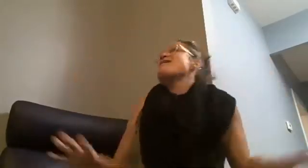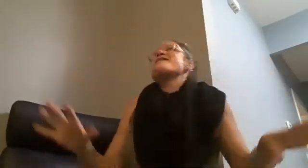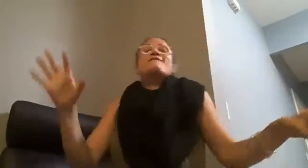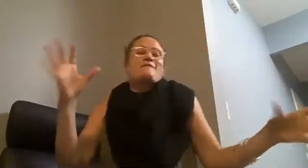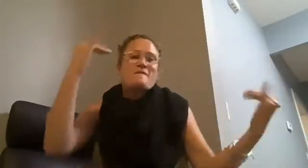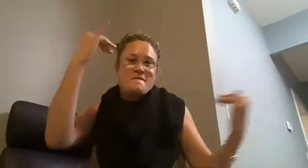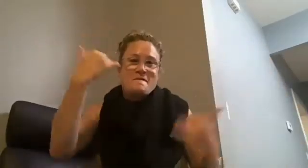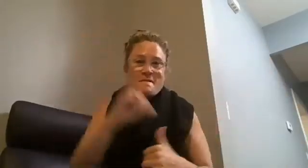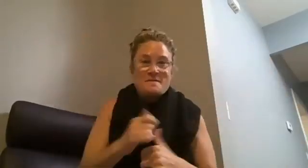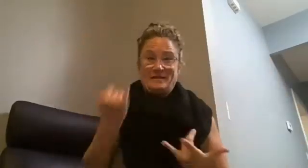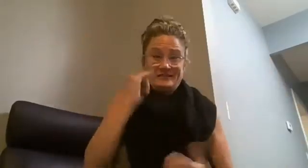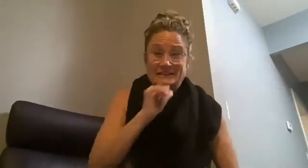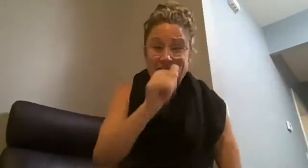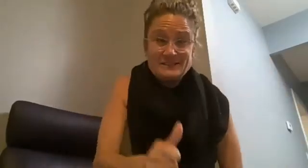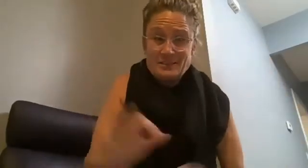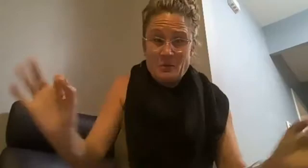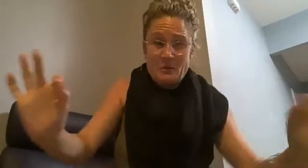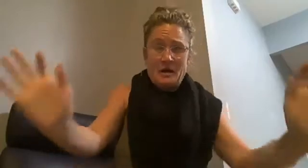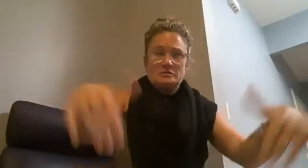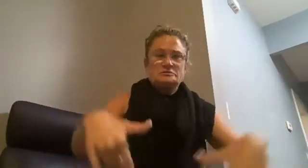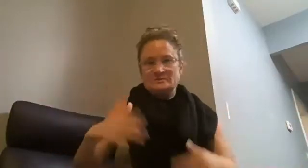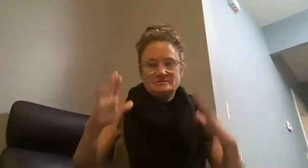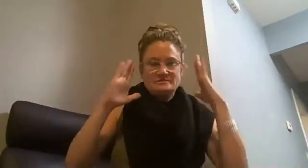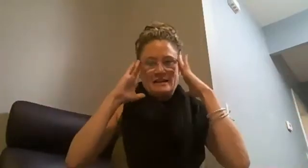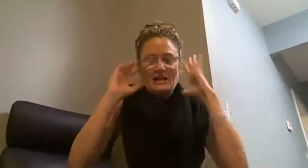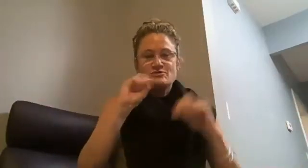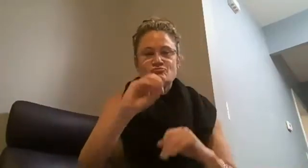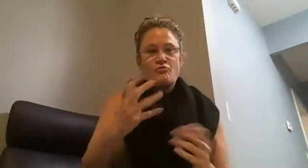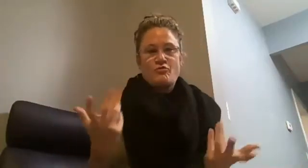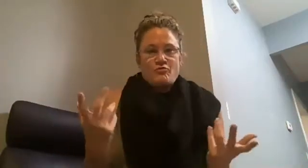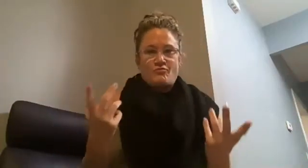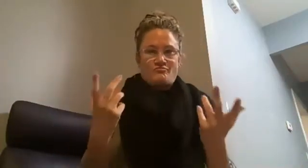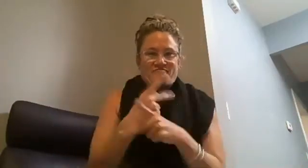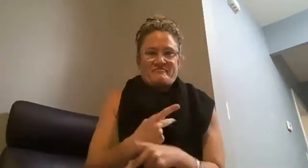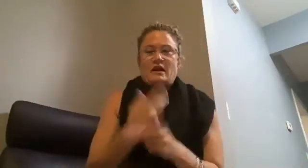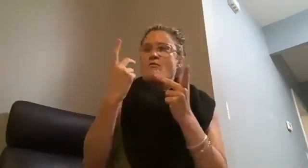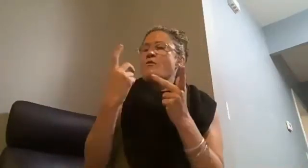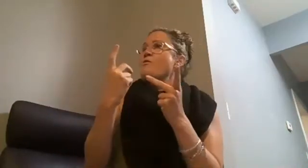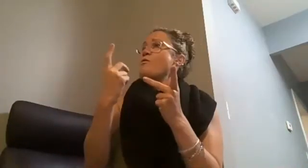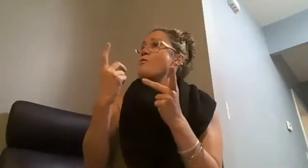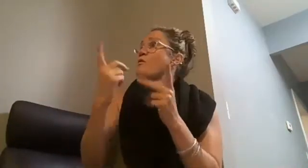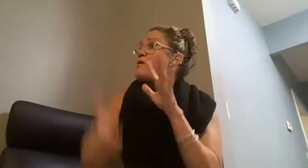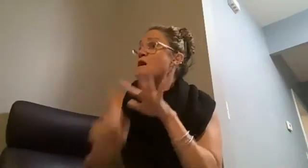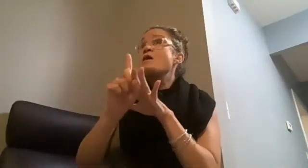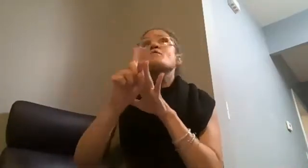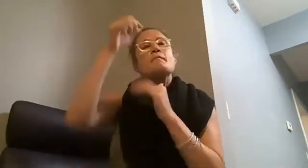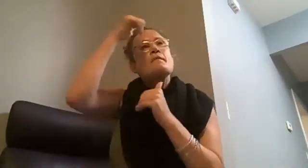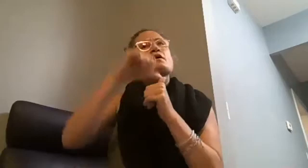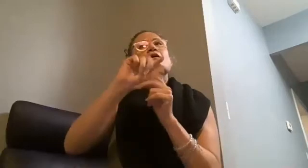didn't, don't worry about it. But so I figure out what's going on, and I make my way to this nearby mining town and call the guy that would